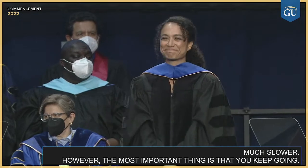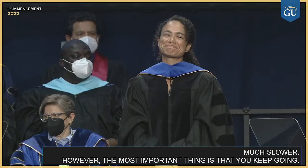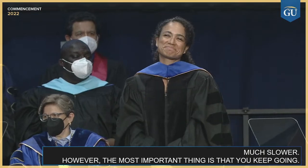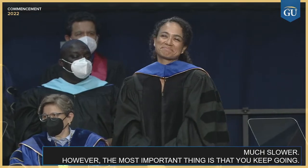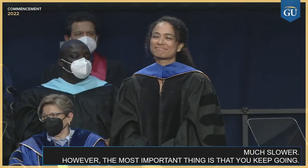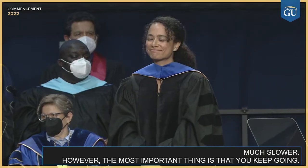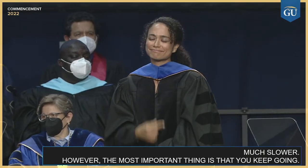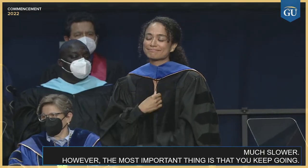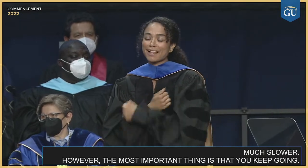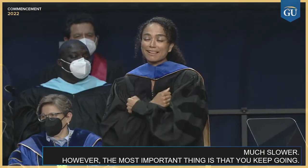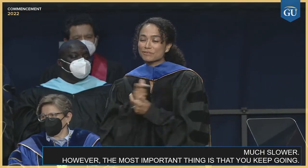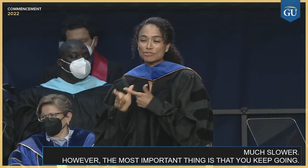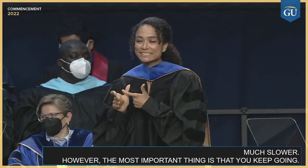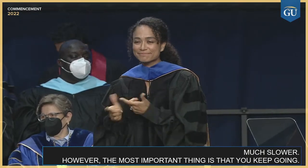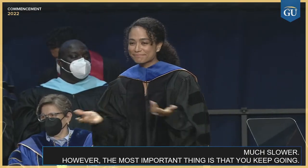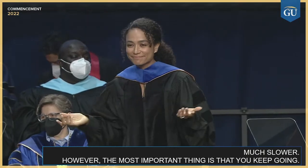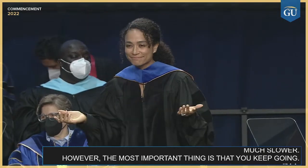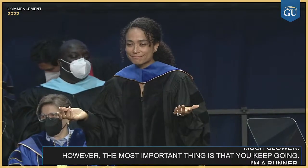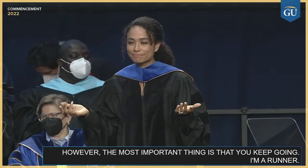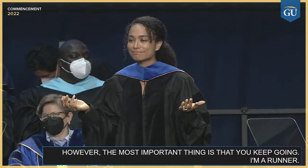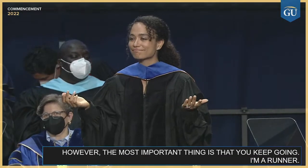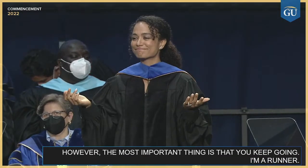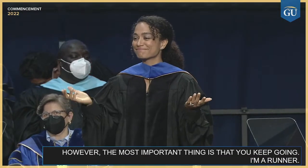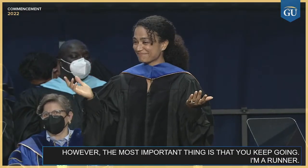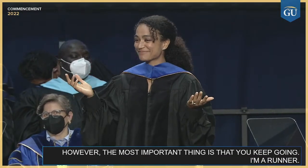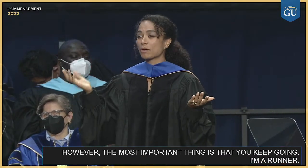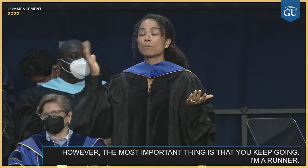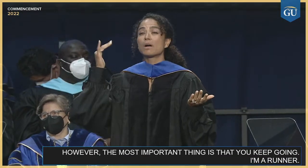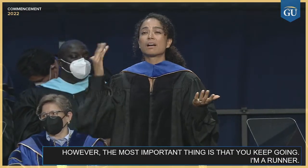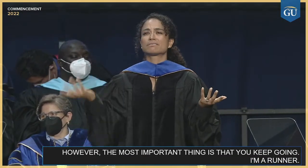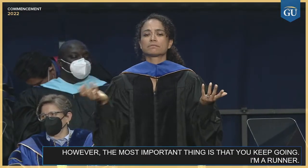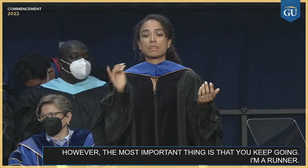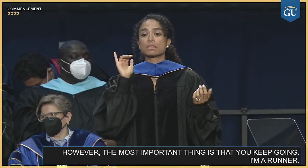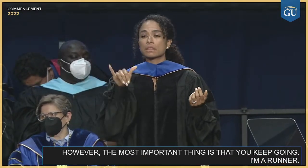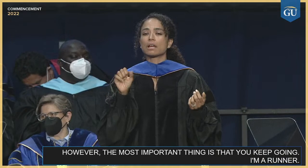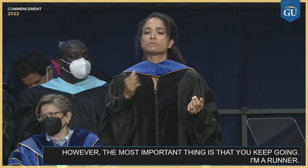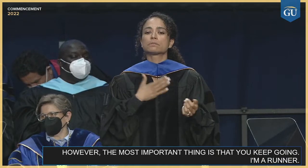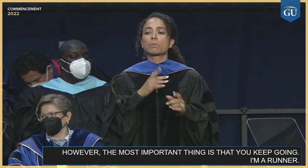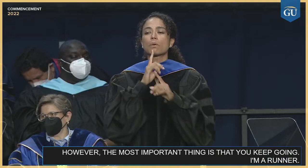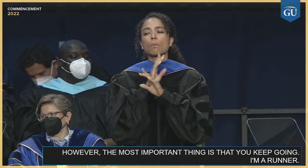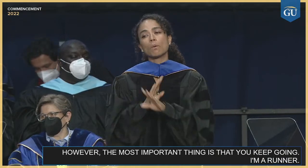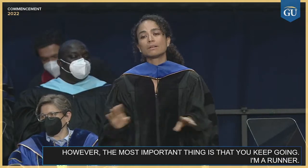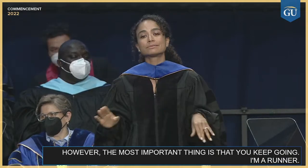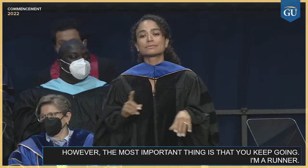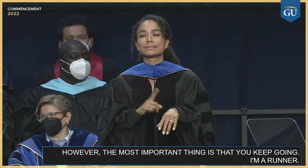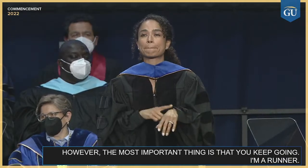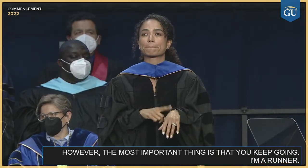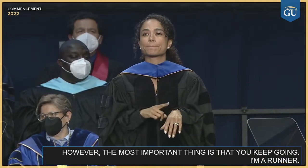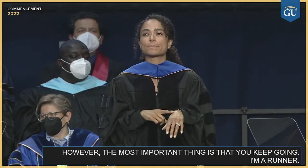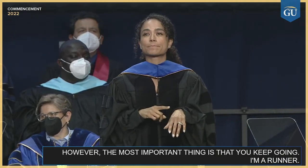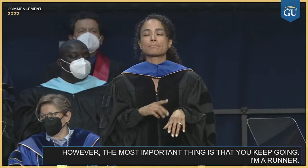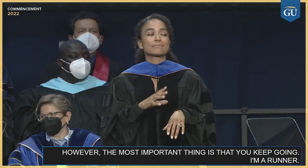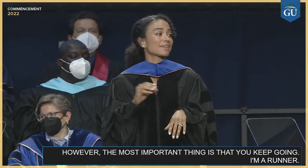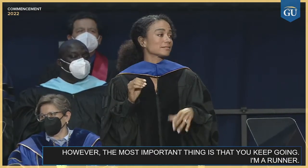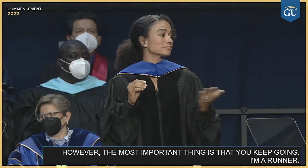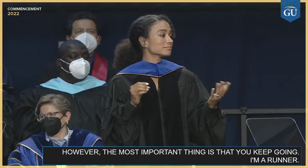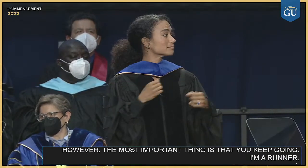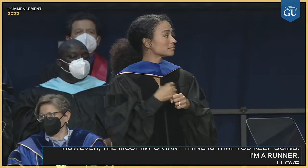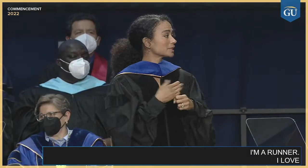I'm a runner. I love running. And the reason I love running is because it's really my quiet time,